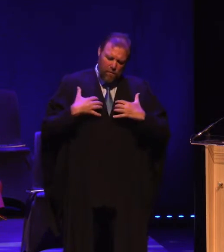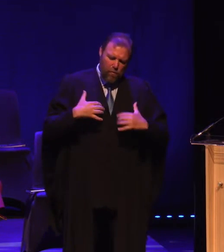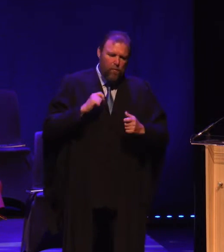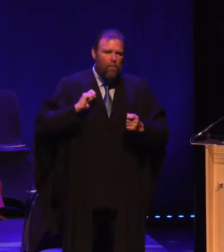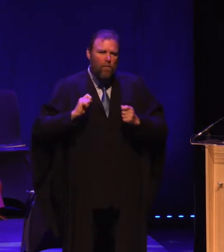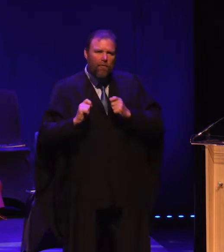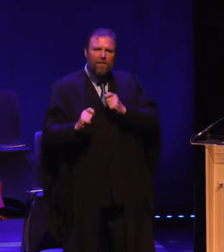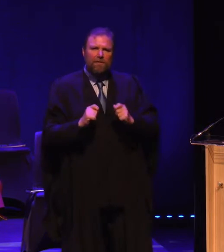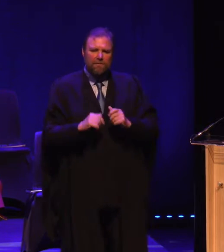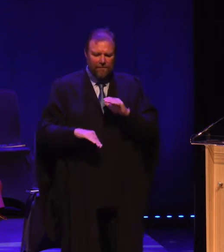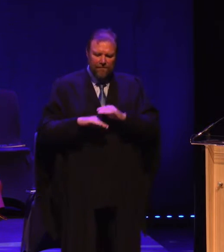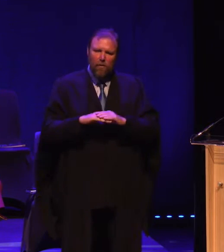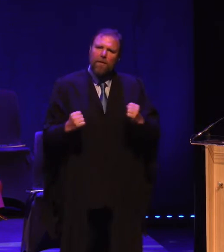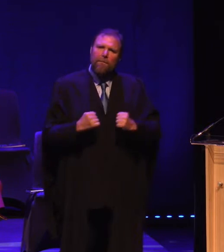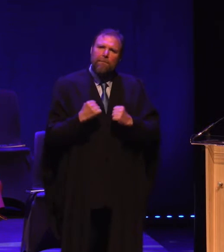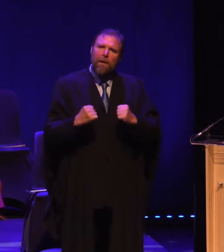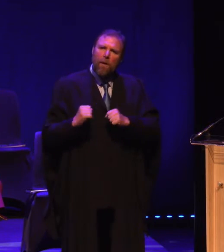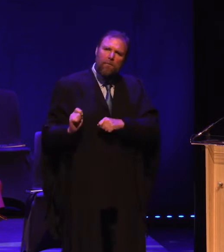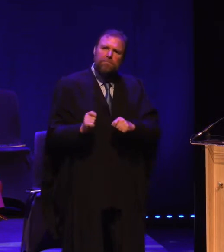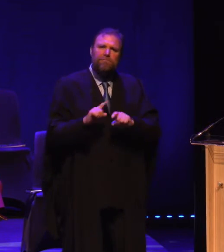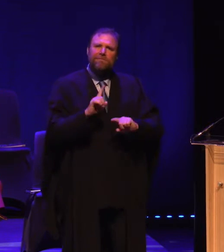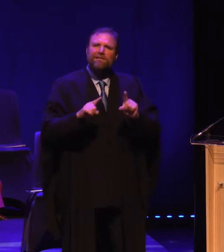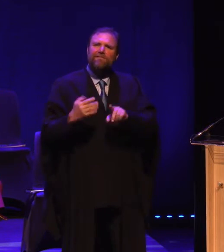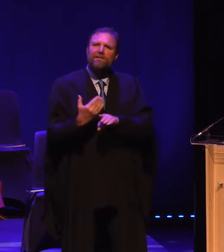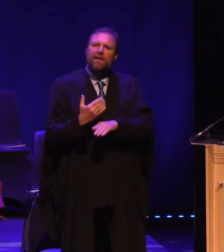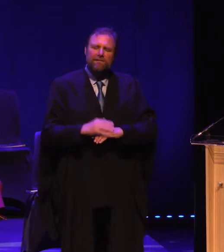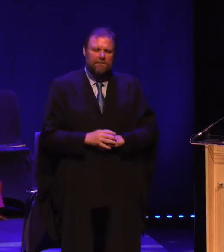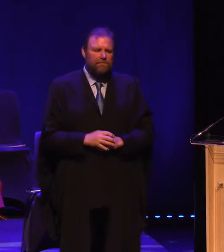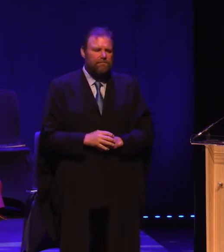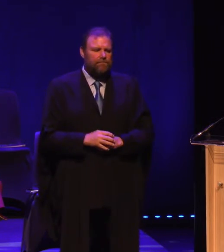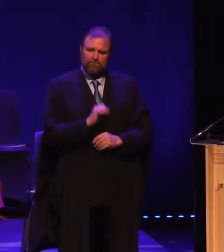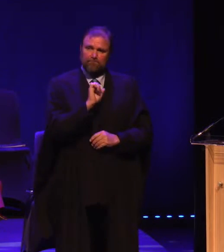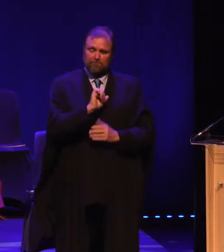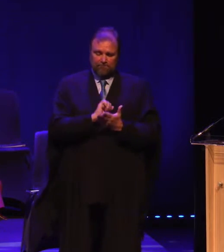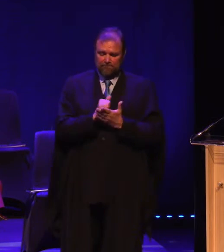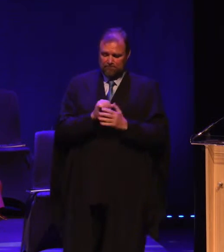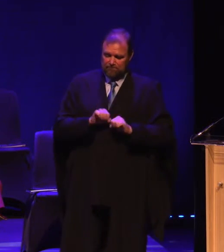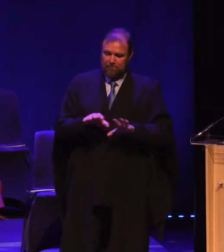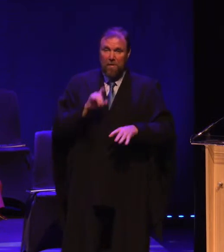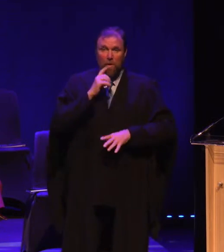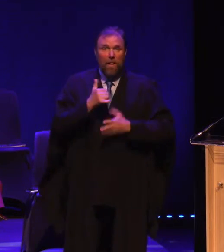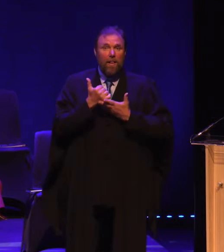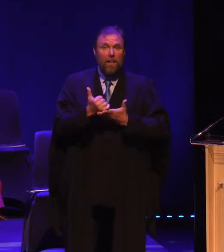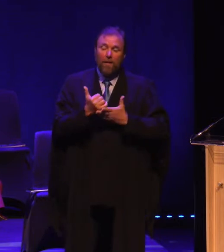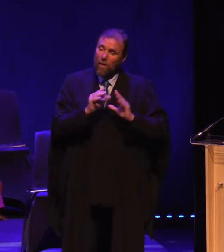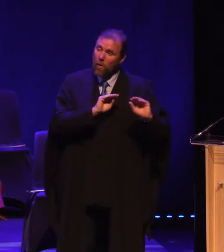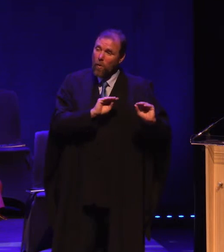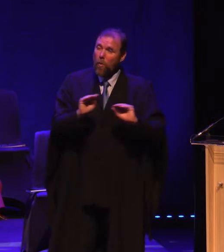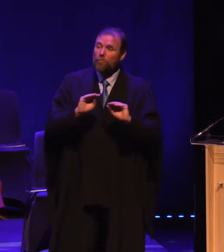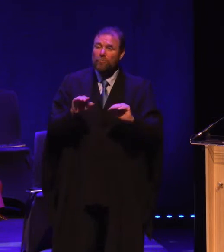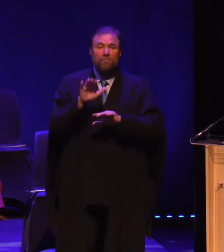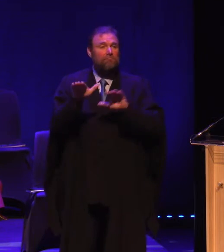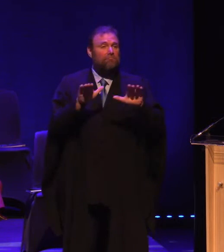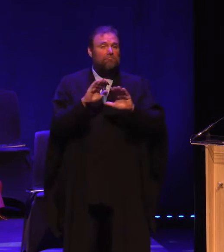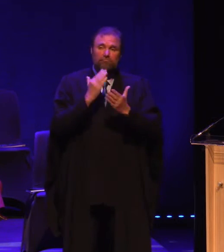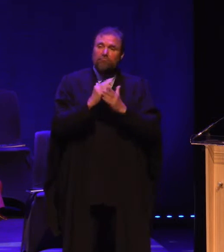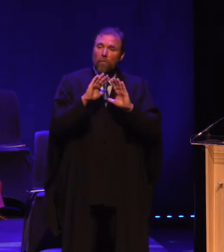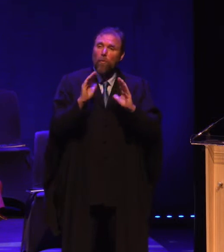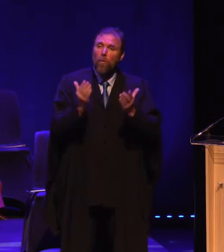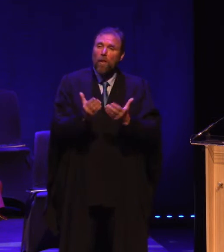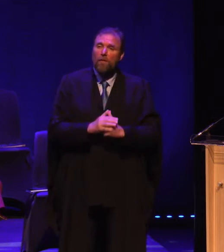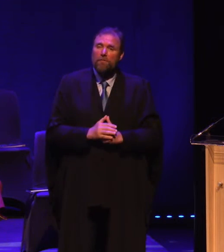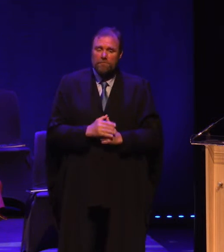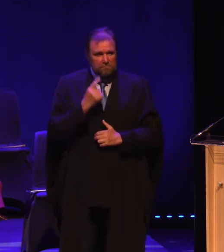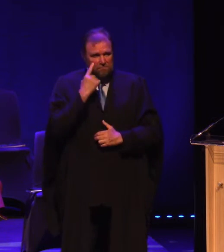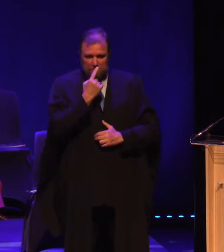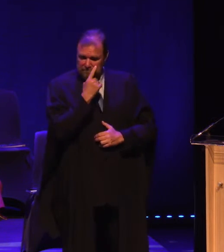range of tasks. Published peer review work from the thesis will help coaches in the real world, providing evidence of how different